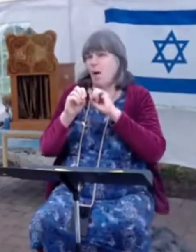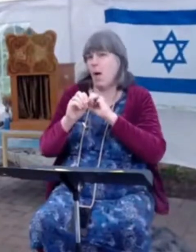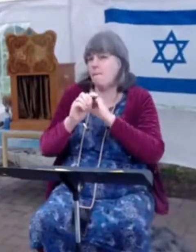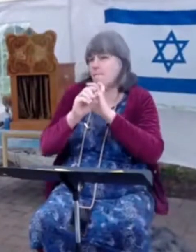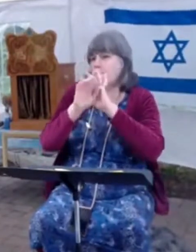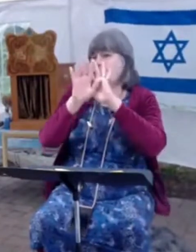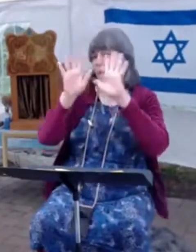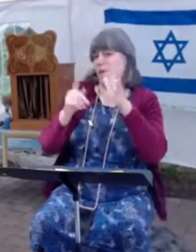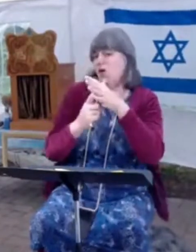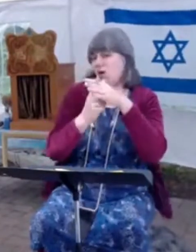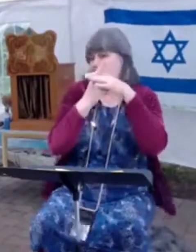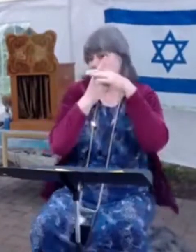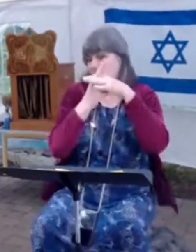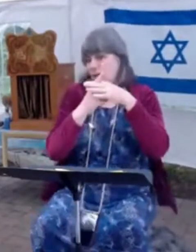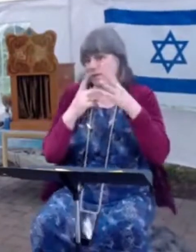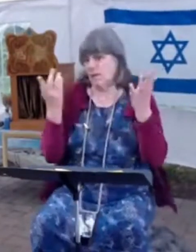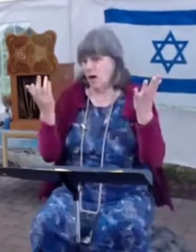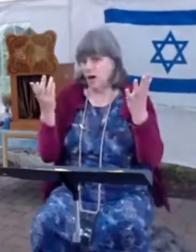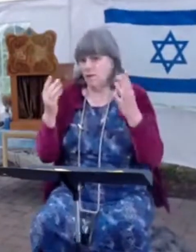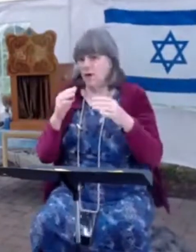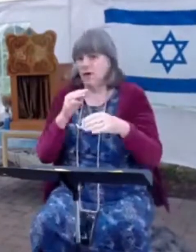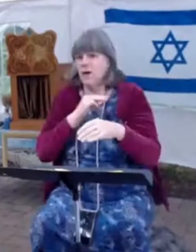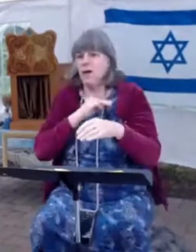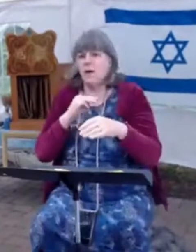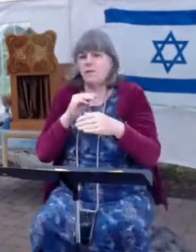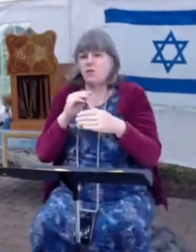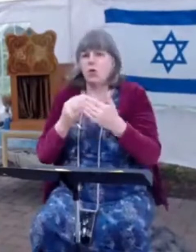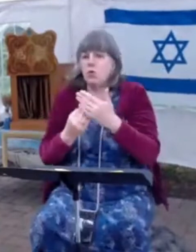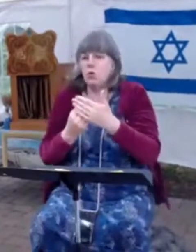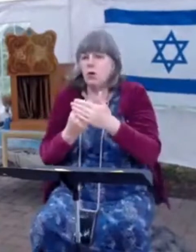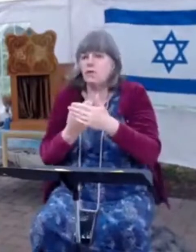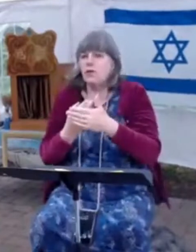The first person to carry the legacy of the Besorah.